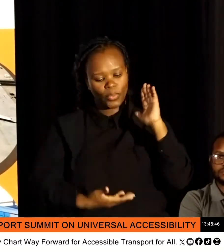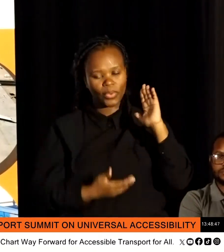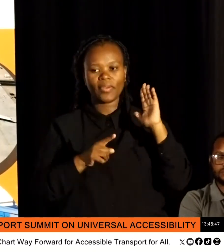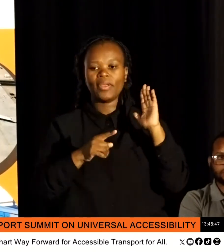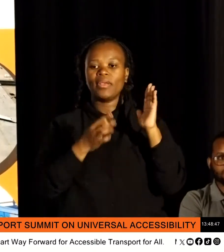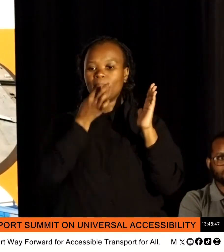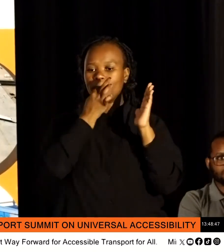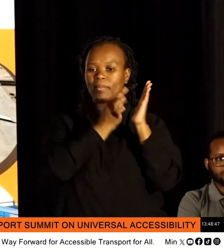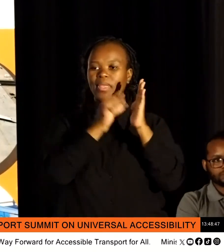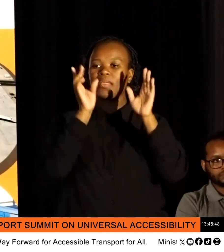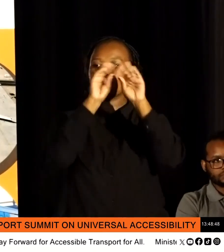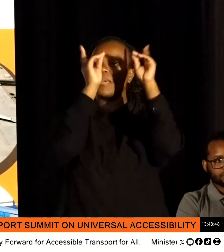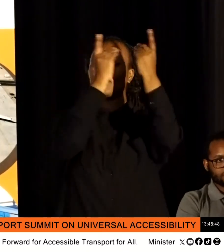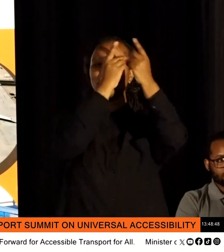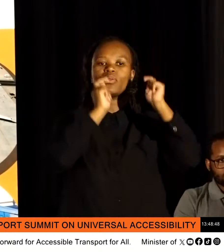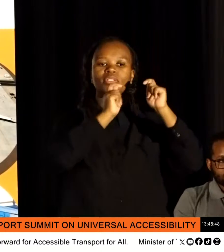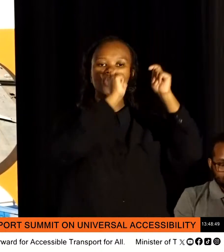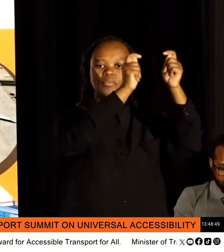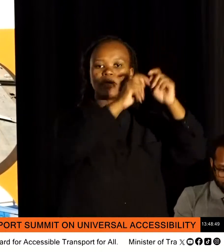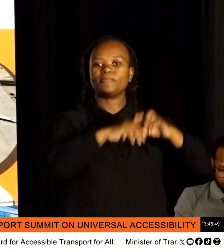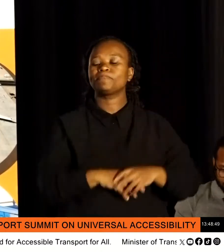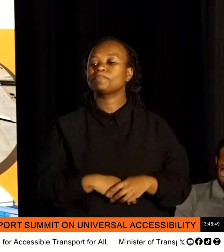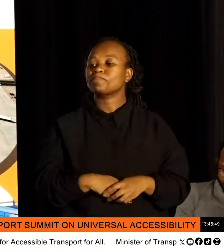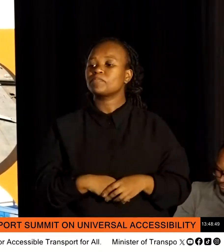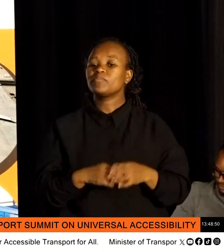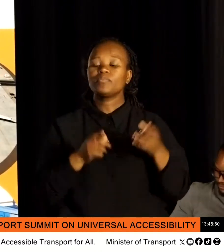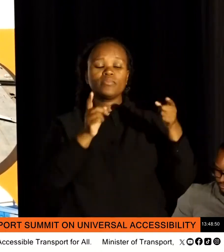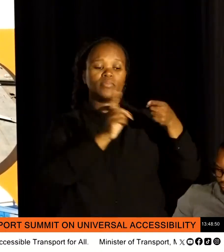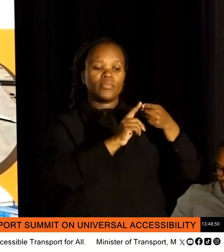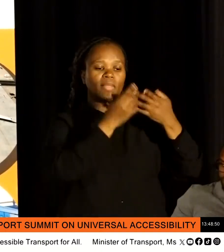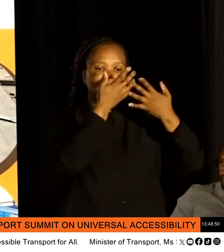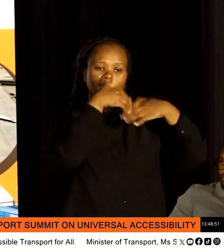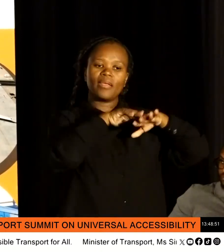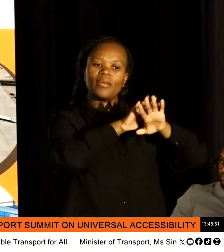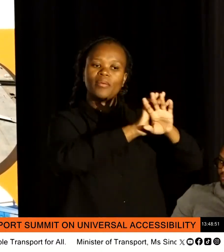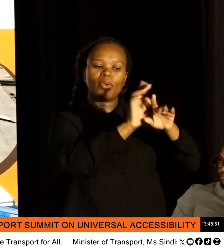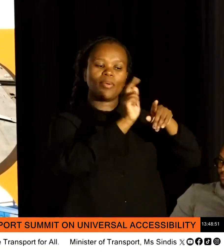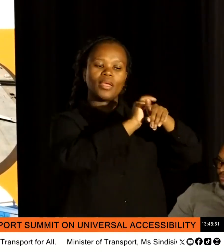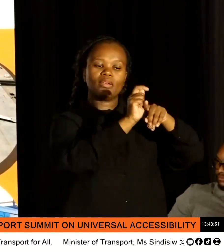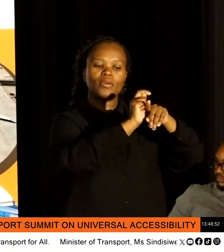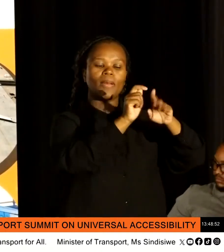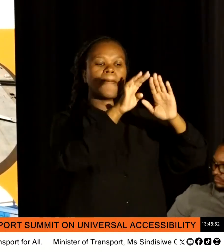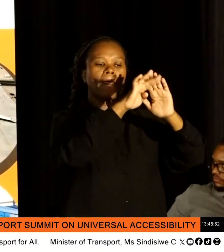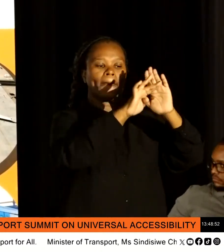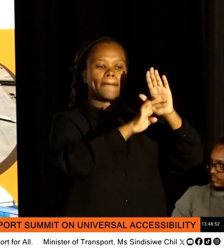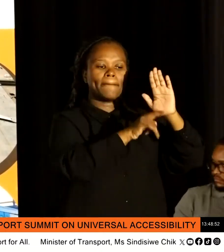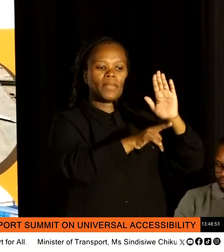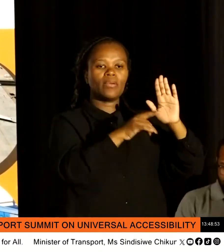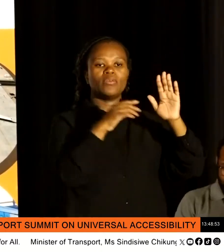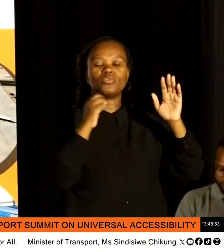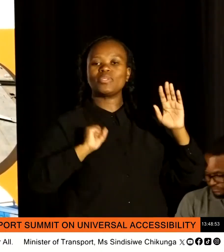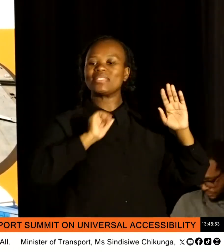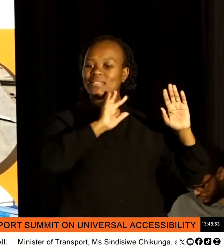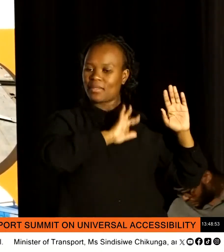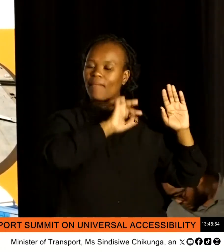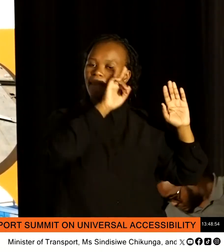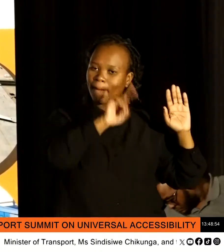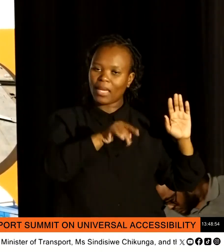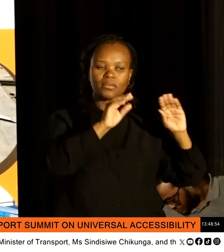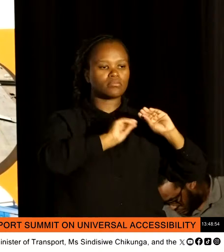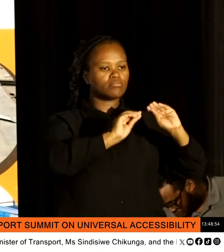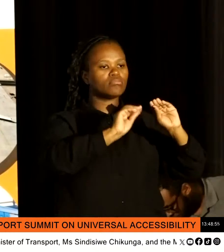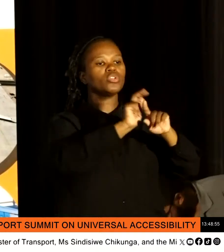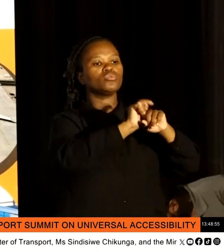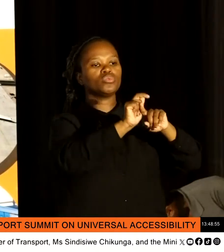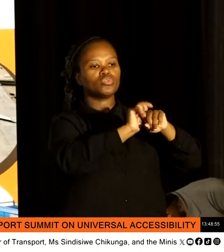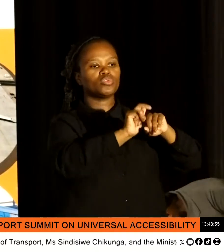to the Department of Transport. Implement comprehensive training programs to transport personnel